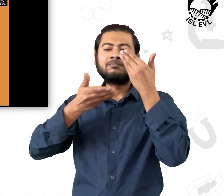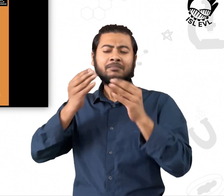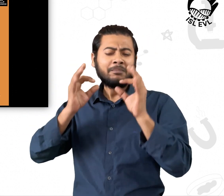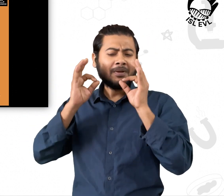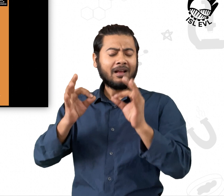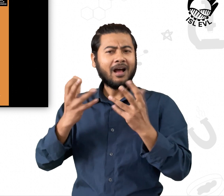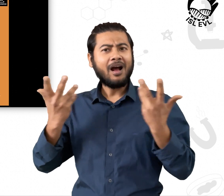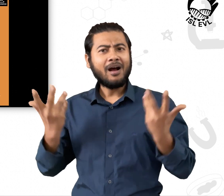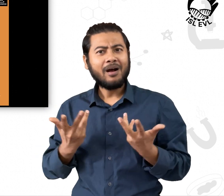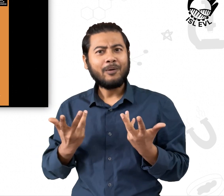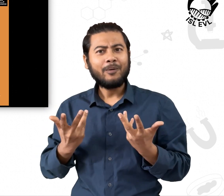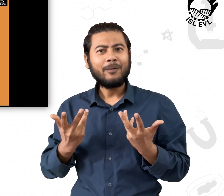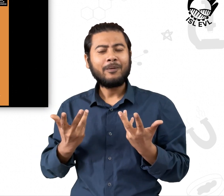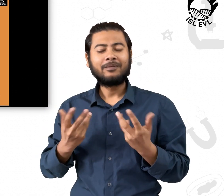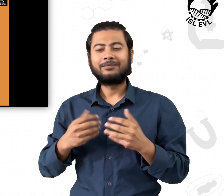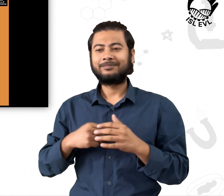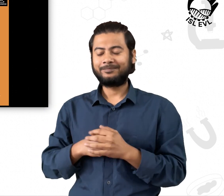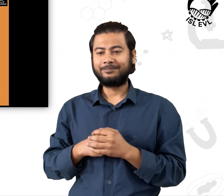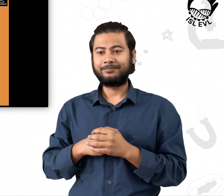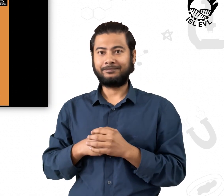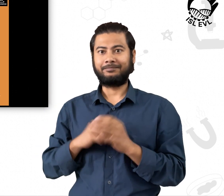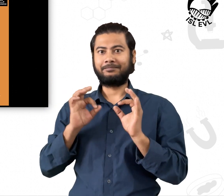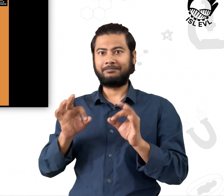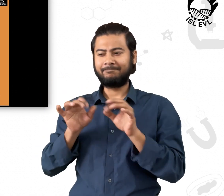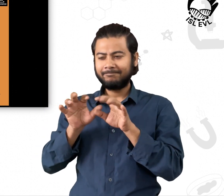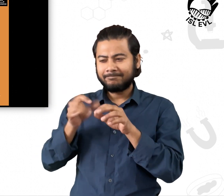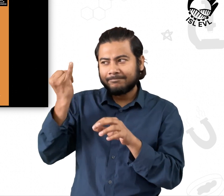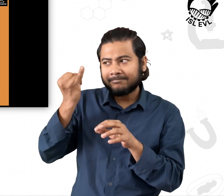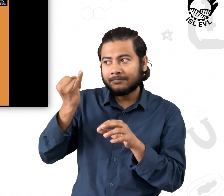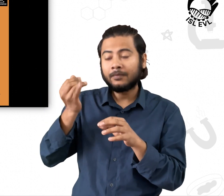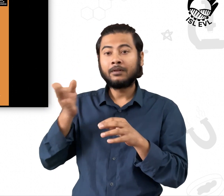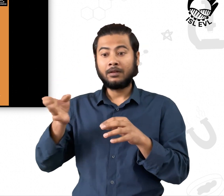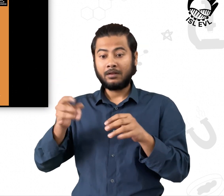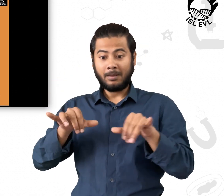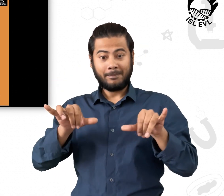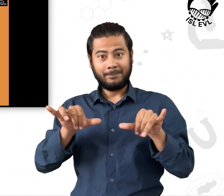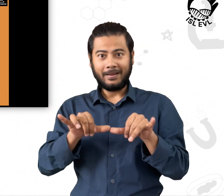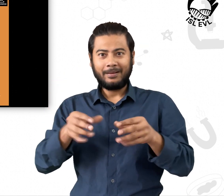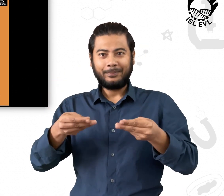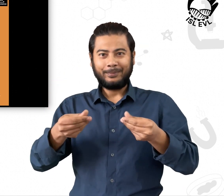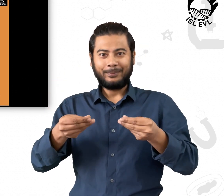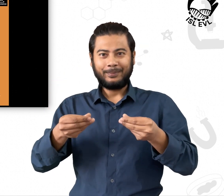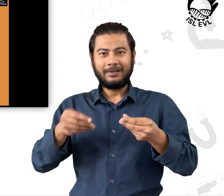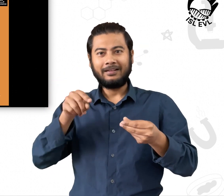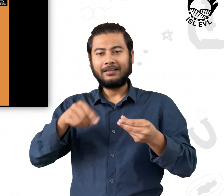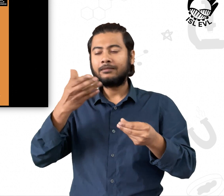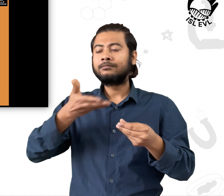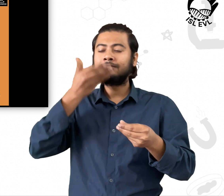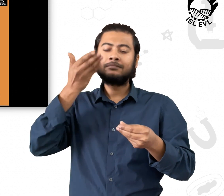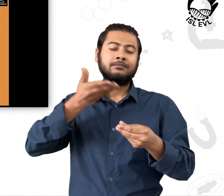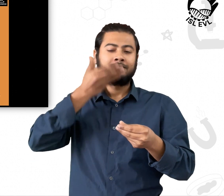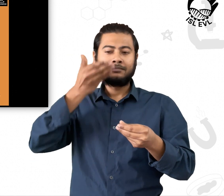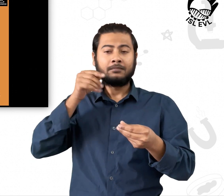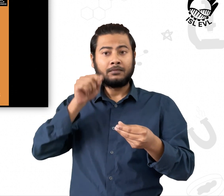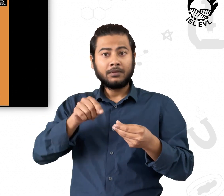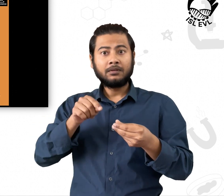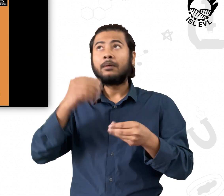So, the smell of wet earth is not because of rainwater itself, but because of